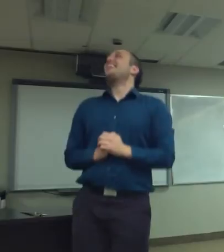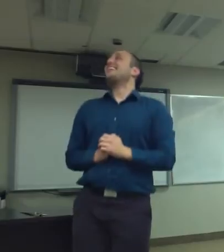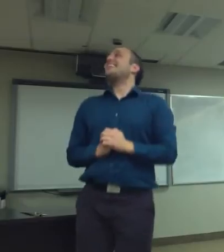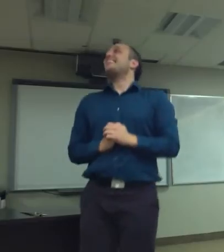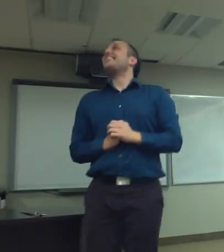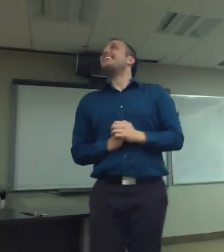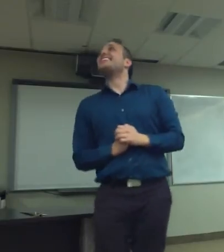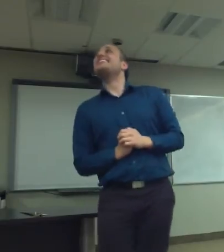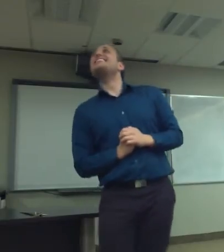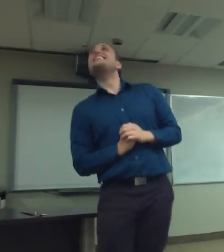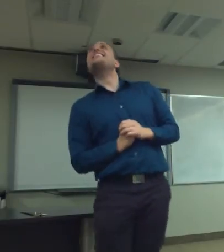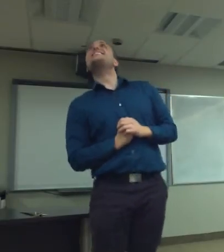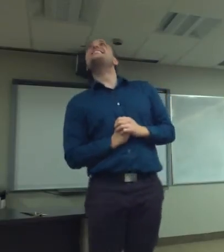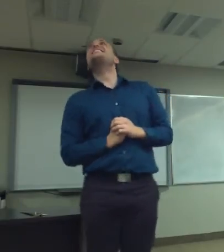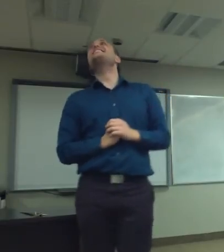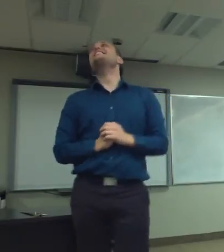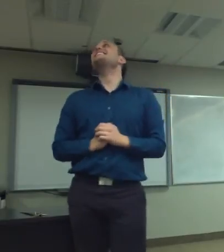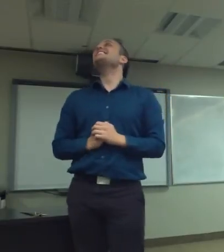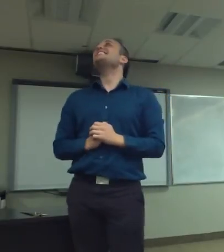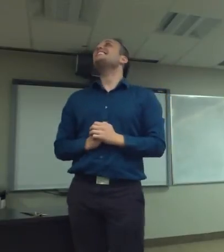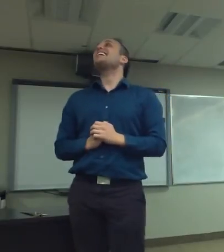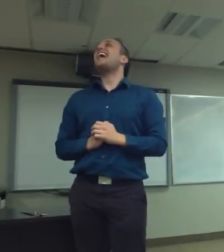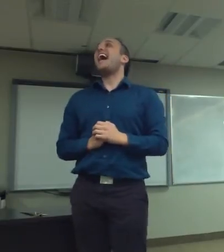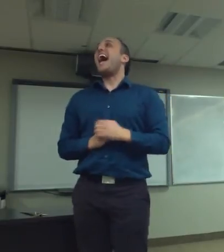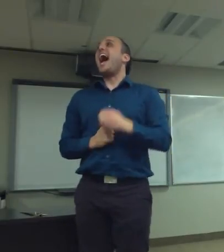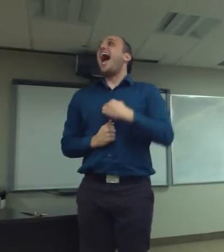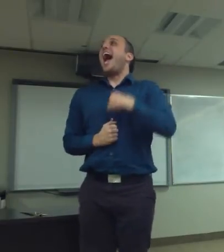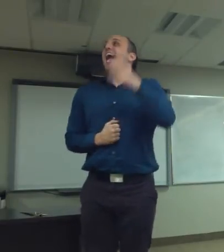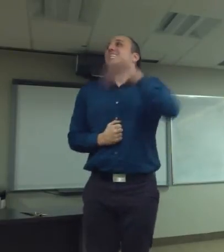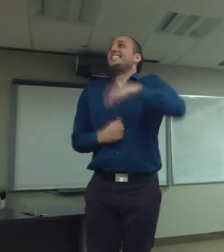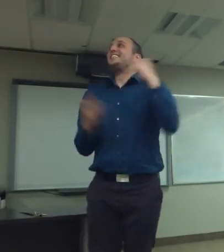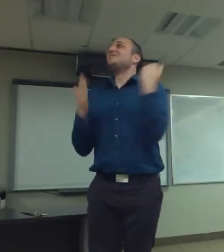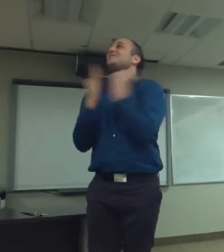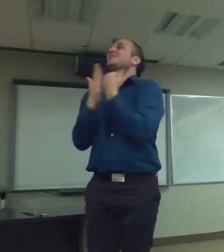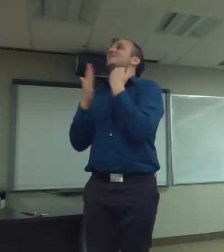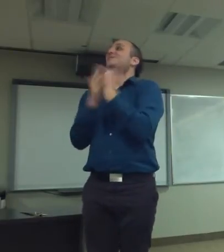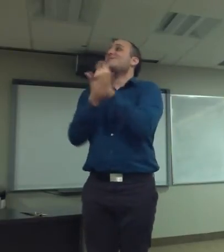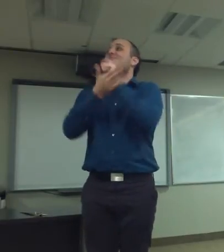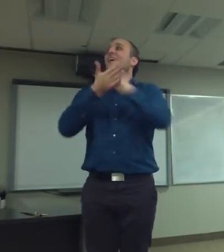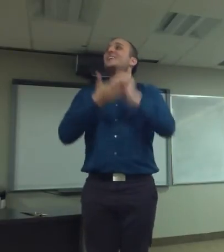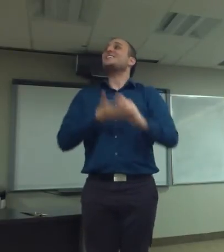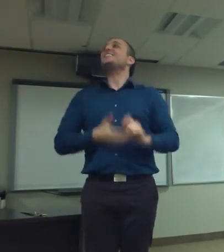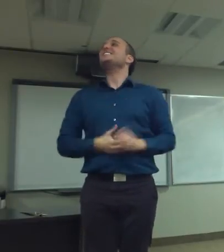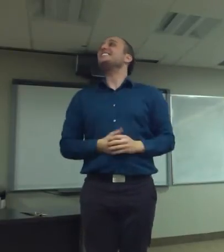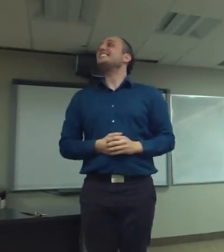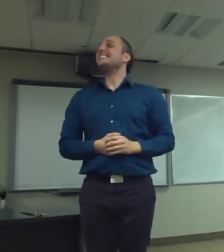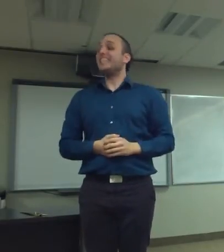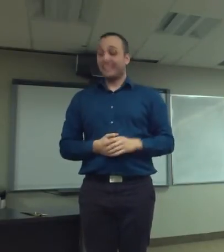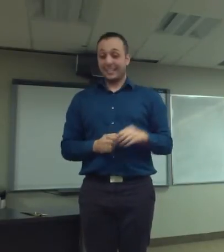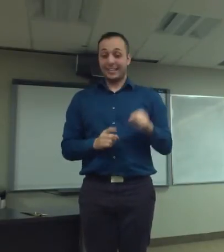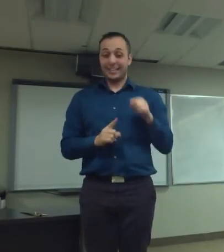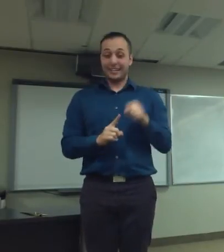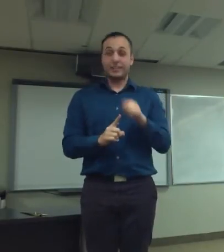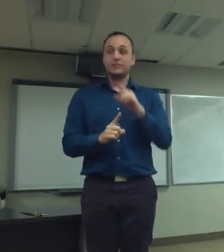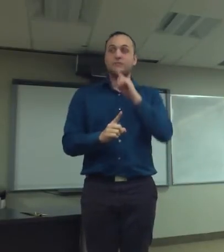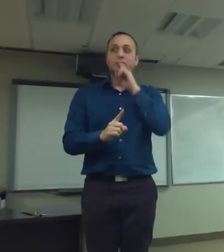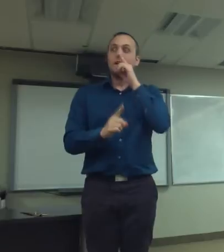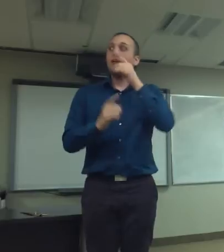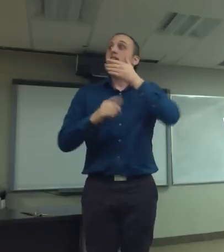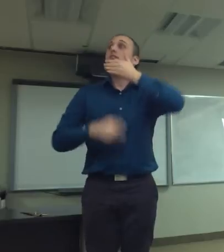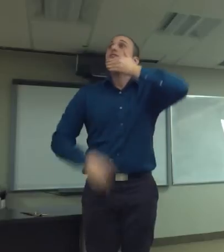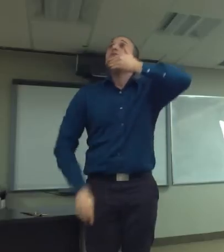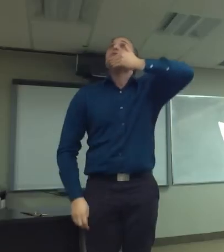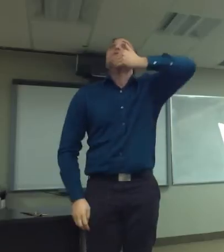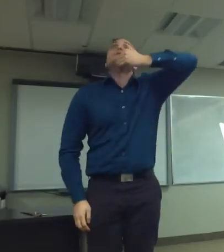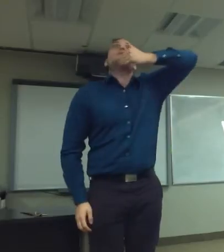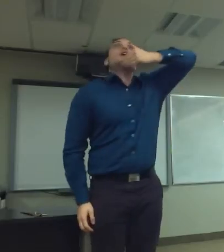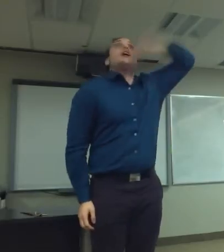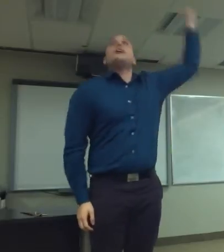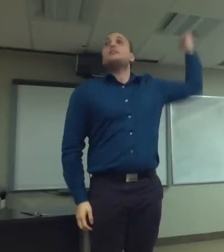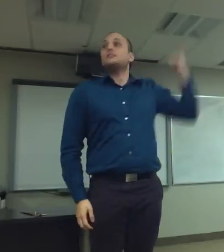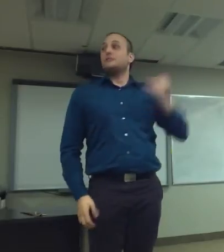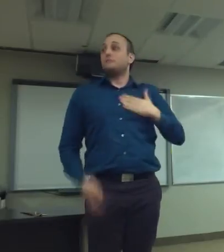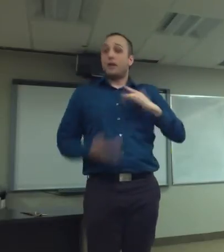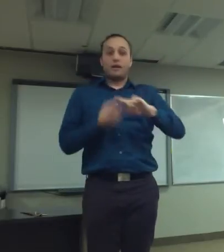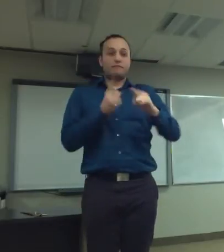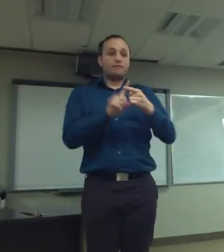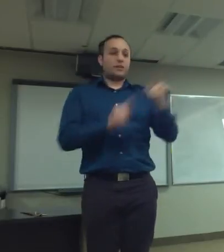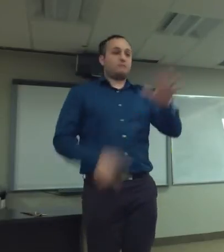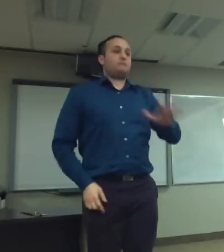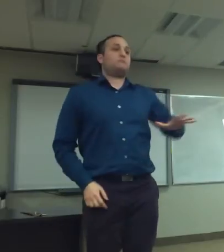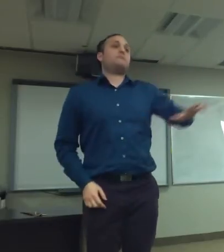Well, said Bridget, I need some new coloring markers. These are the best kind. All my friends have